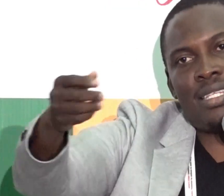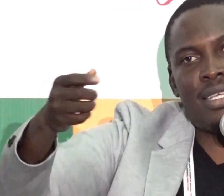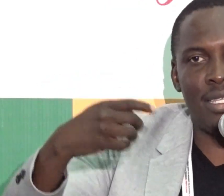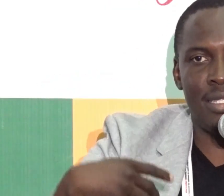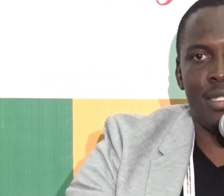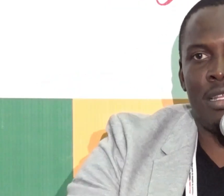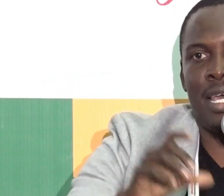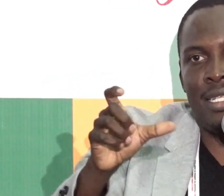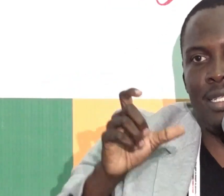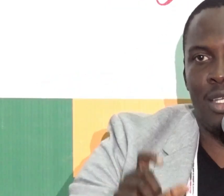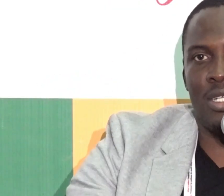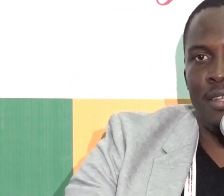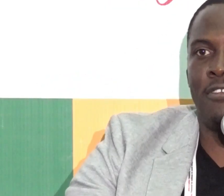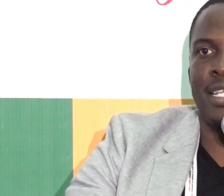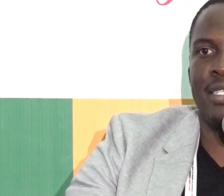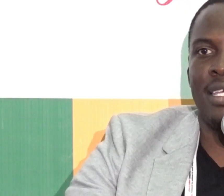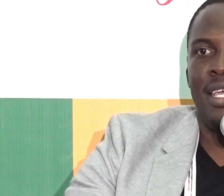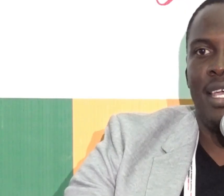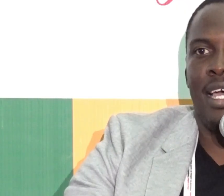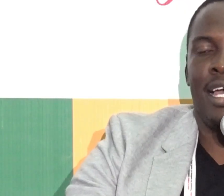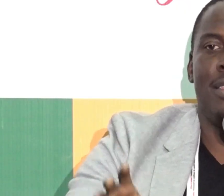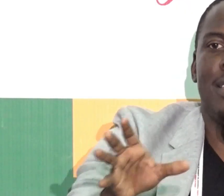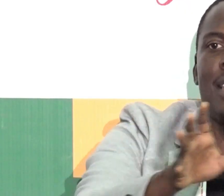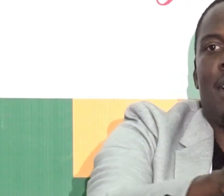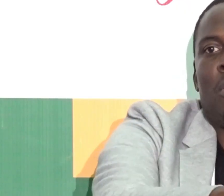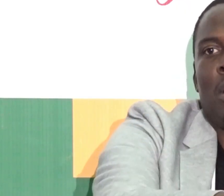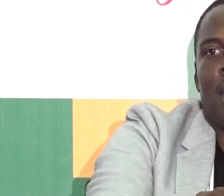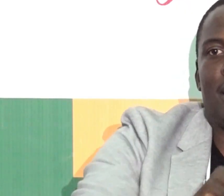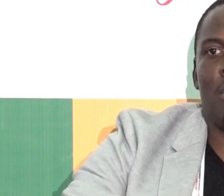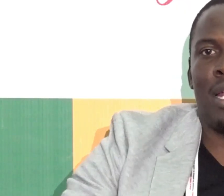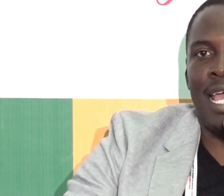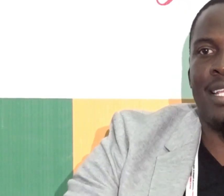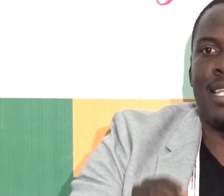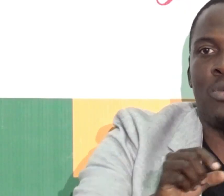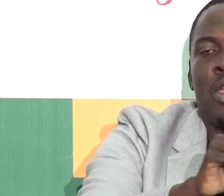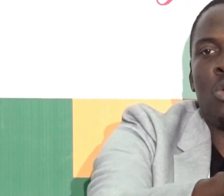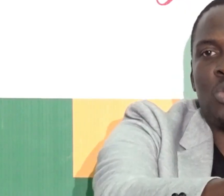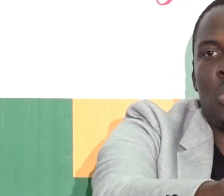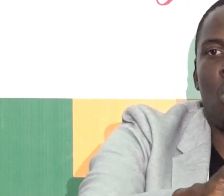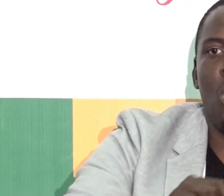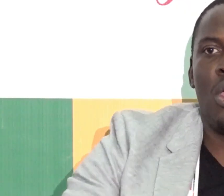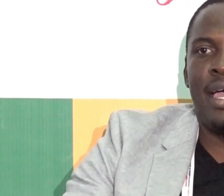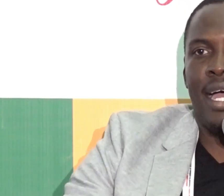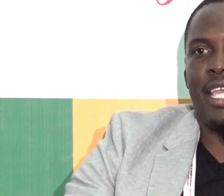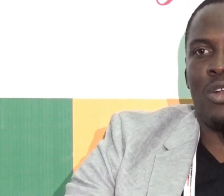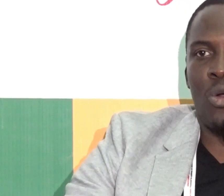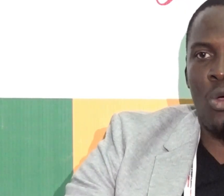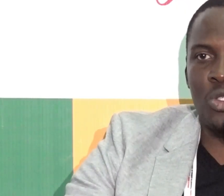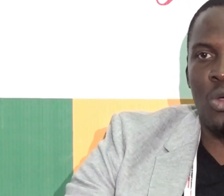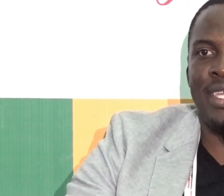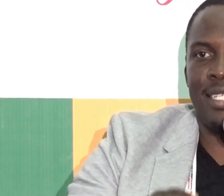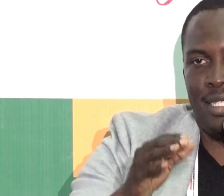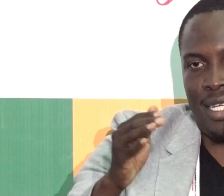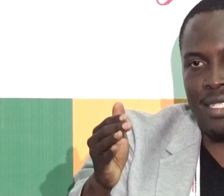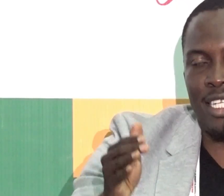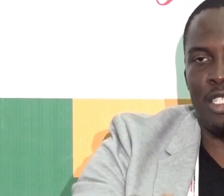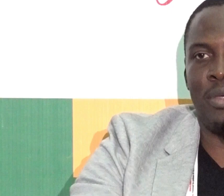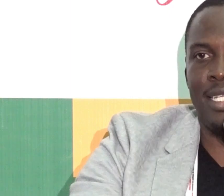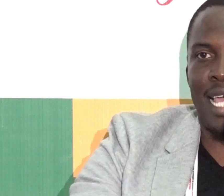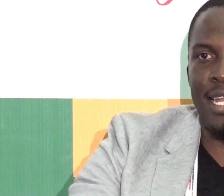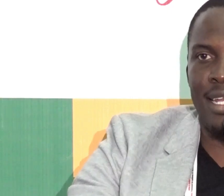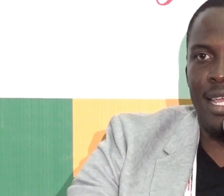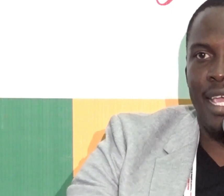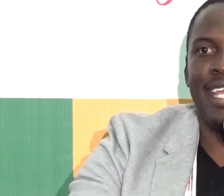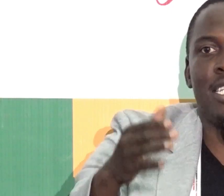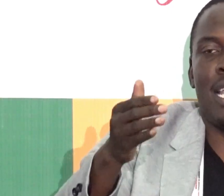So once there is that serodifference, these are the clients that we also enroll. So yes, testing is